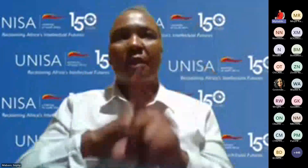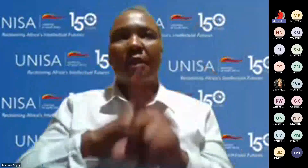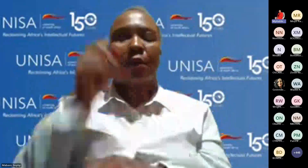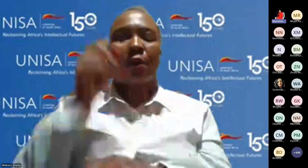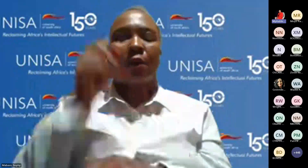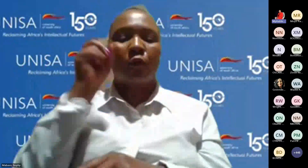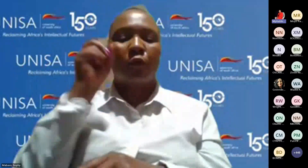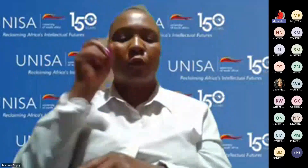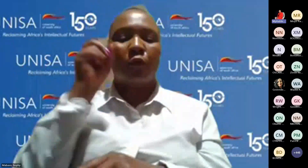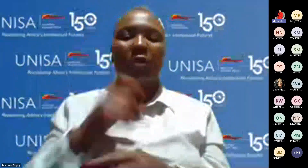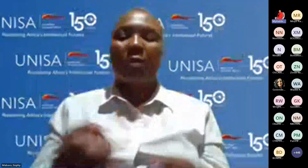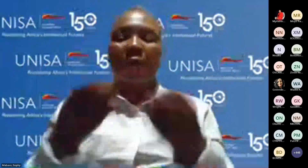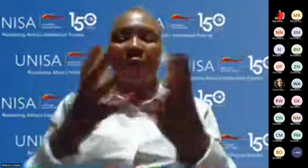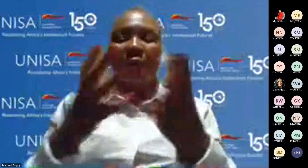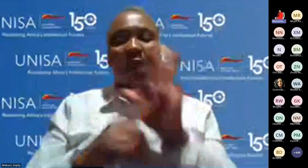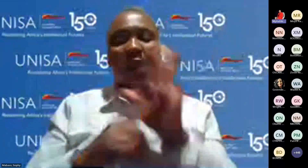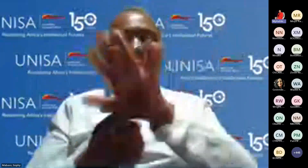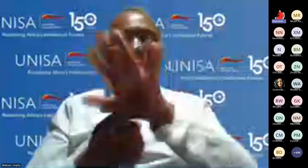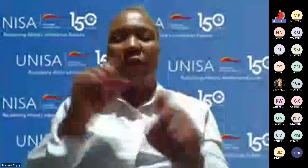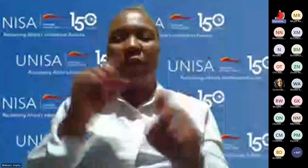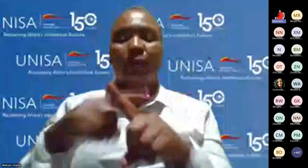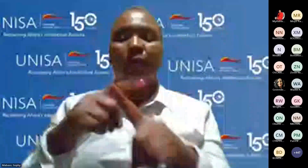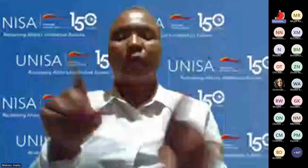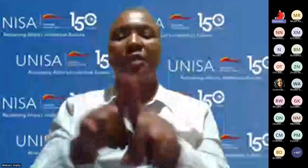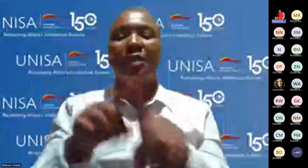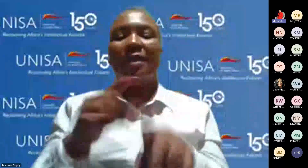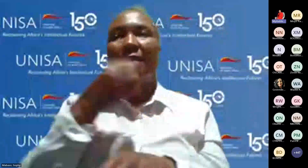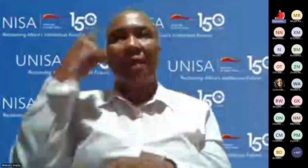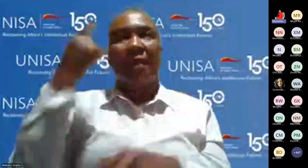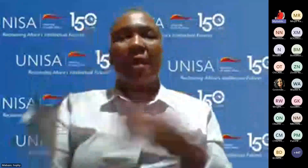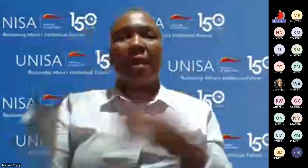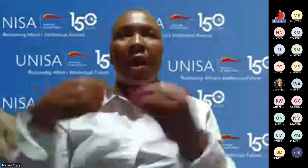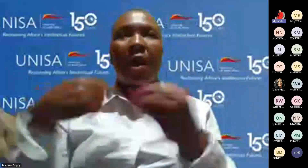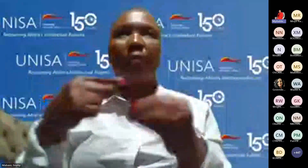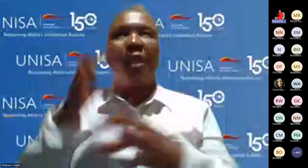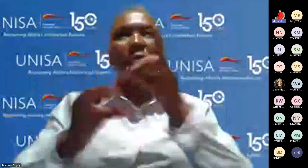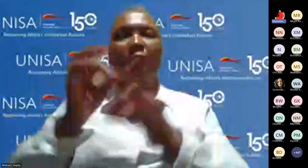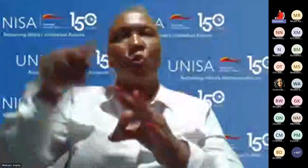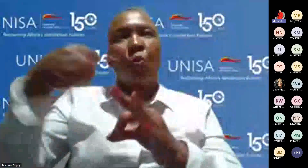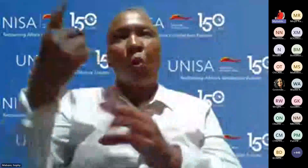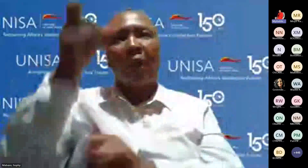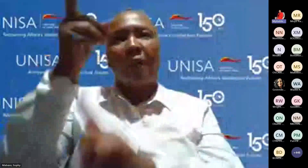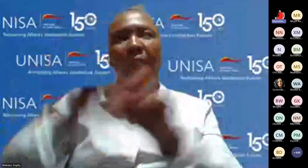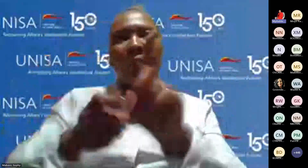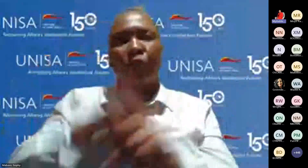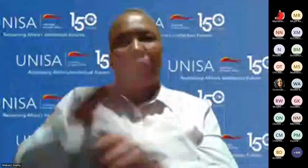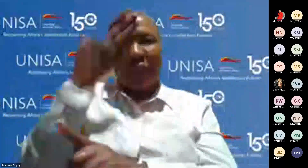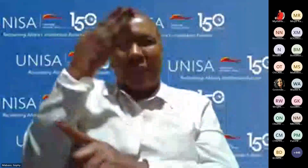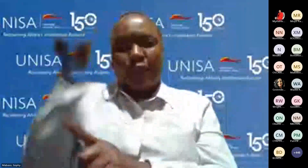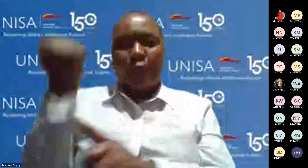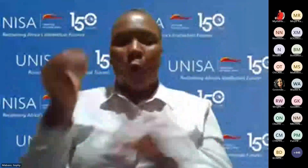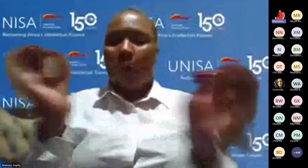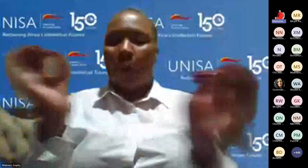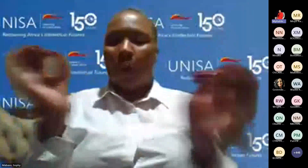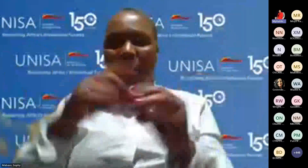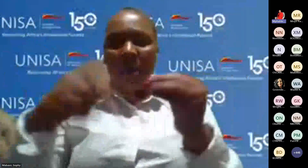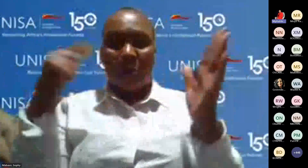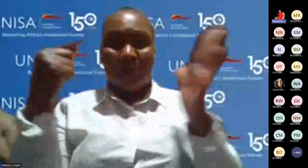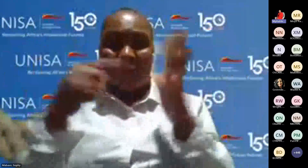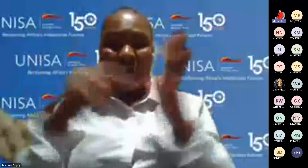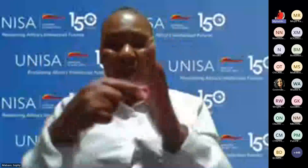giving that as an example to say, think of explaining that to someone who is illiterate.